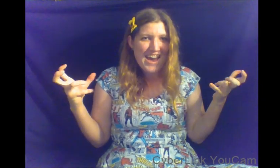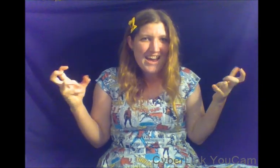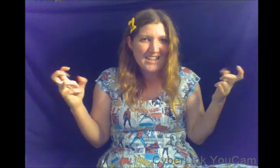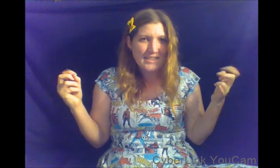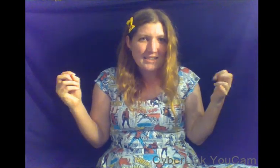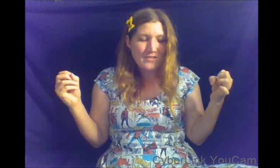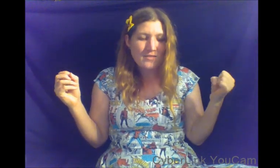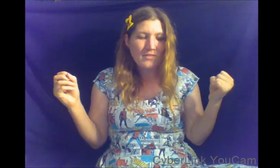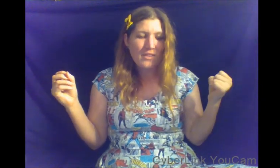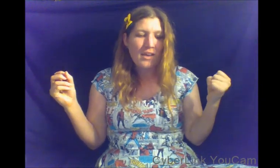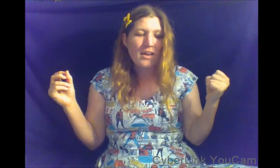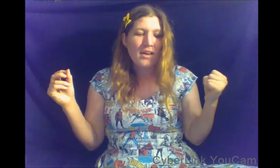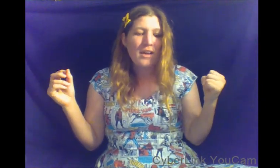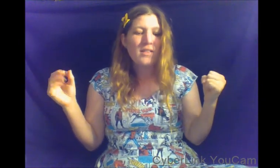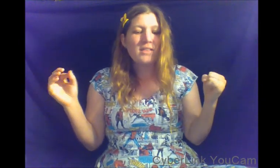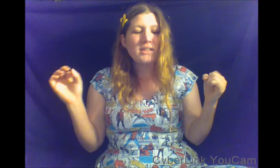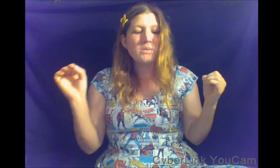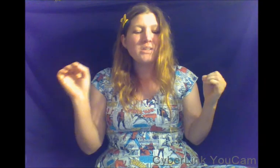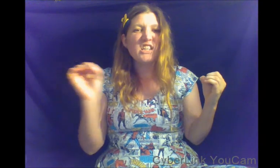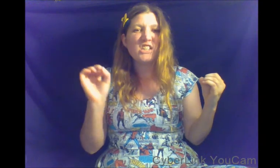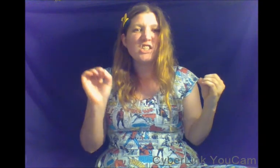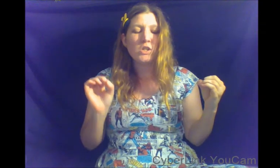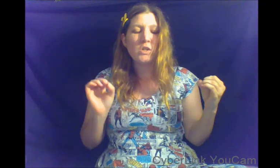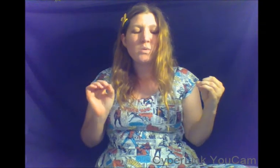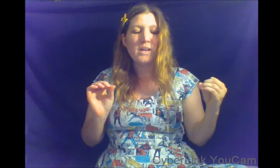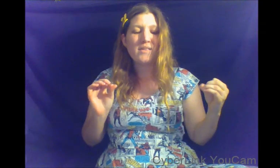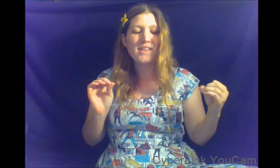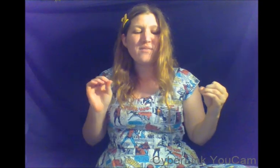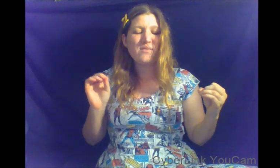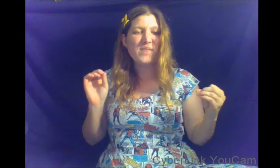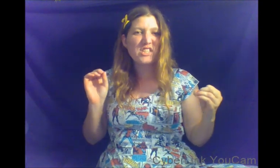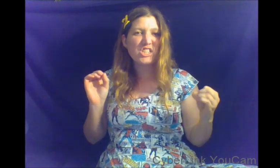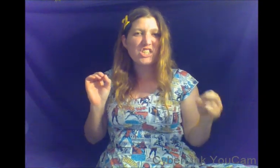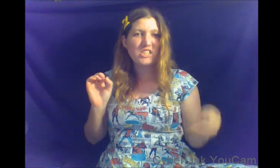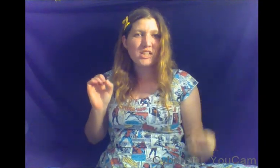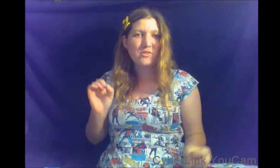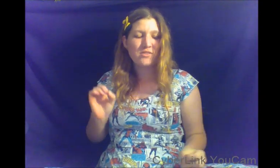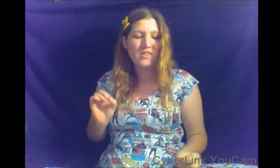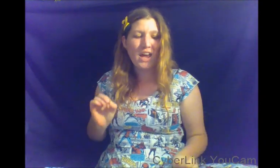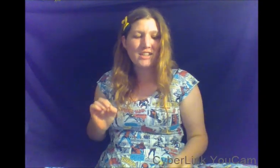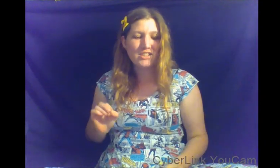Wicked. This would teach you even the fishes seek revenge.